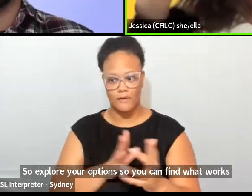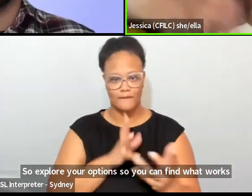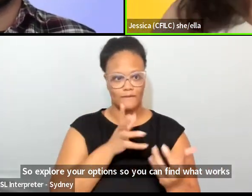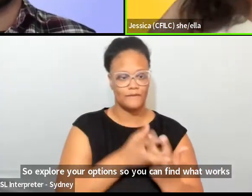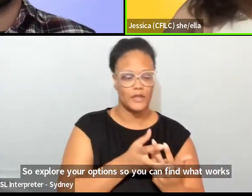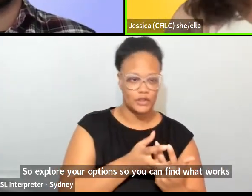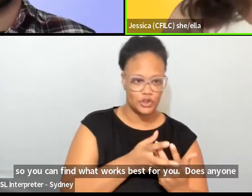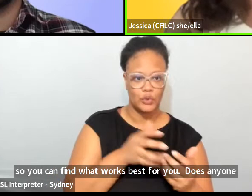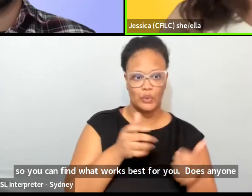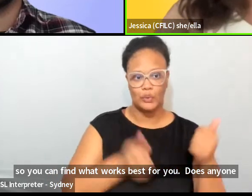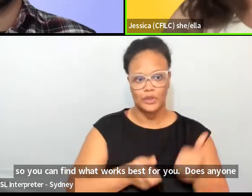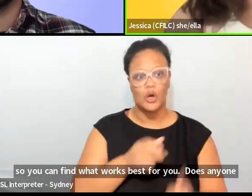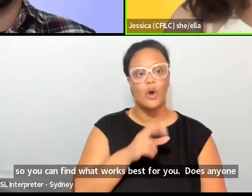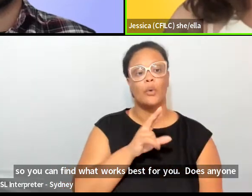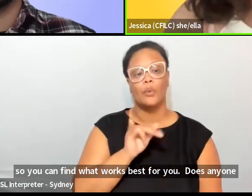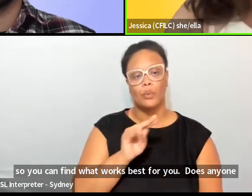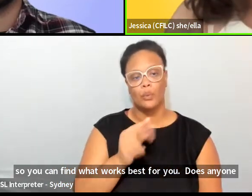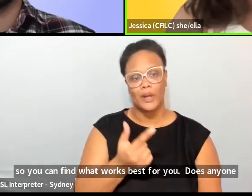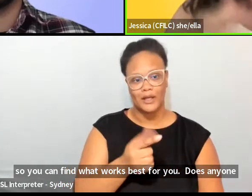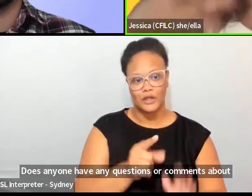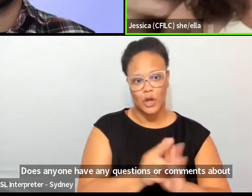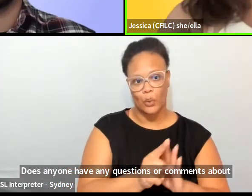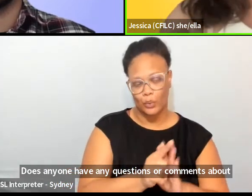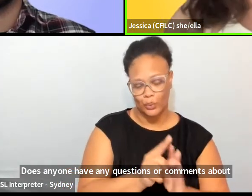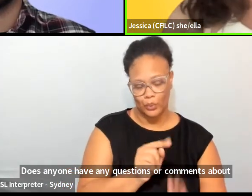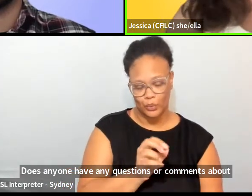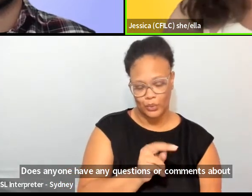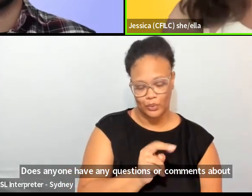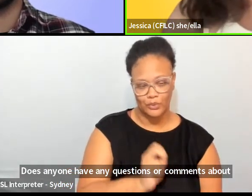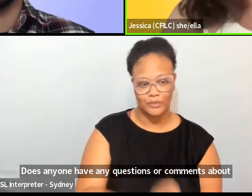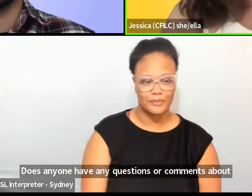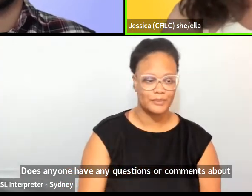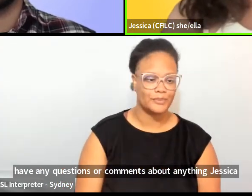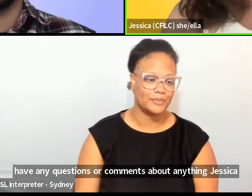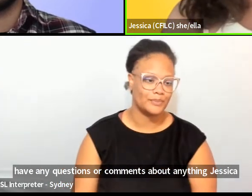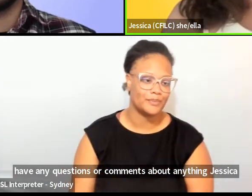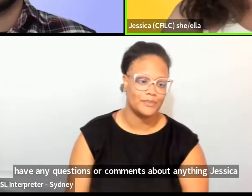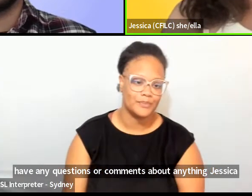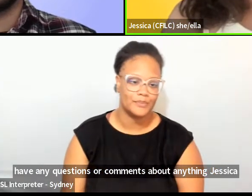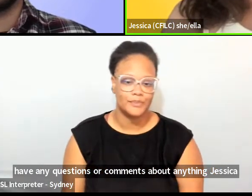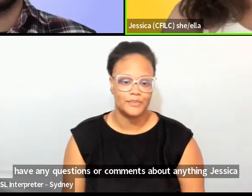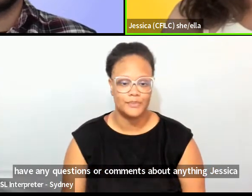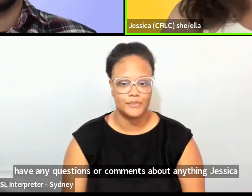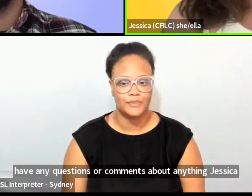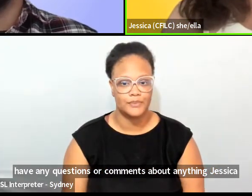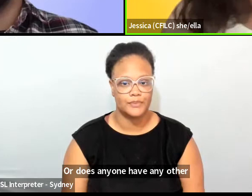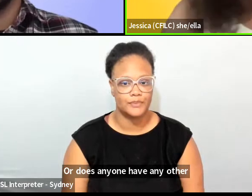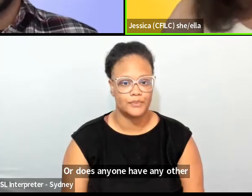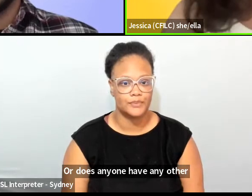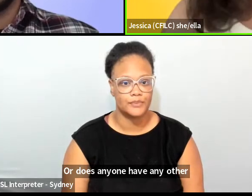which ringtone fits which sound that you are listening to.